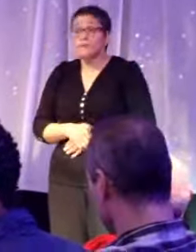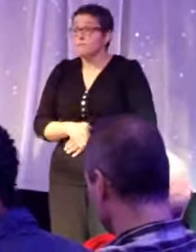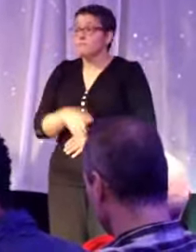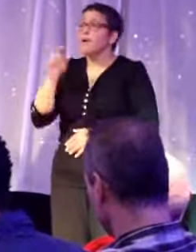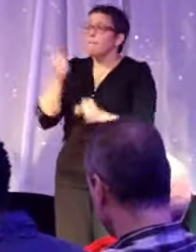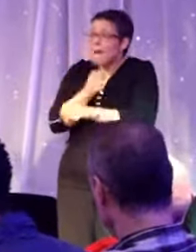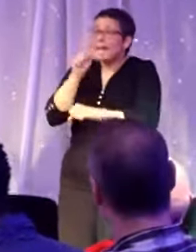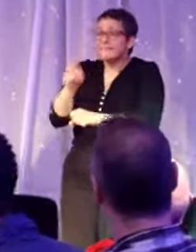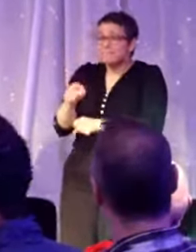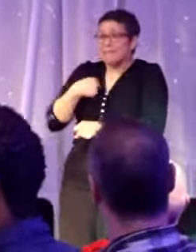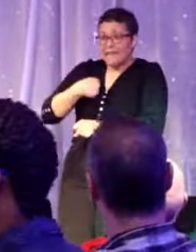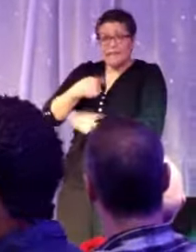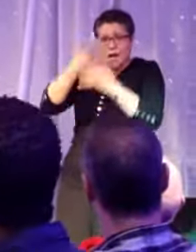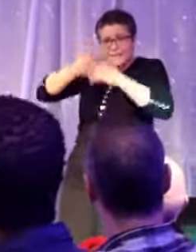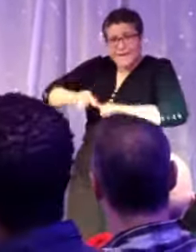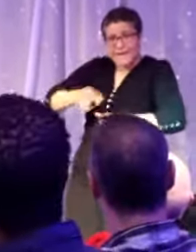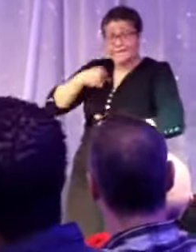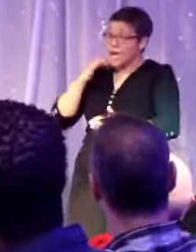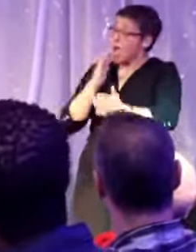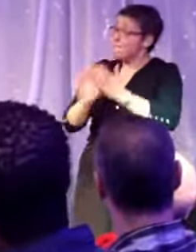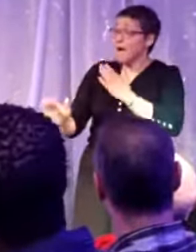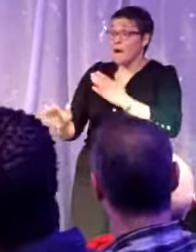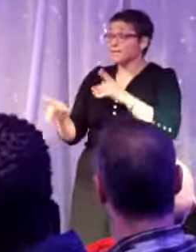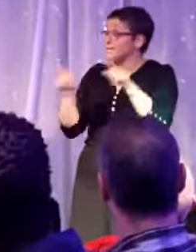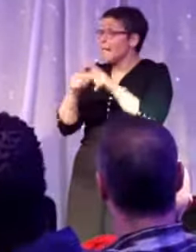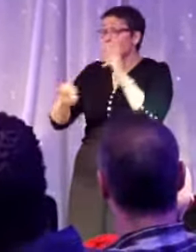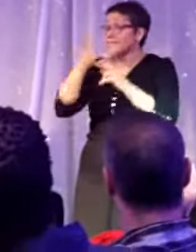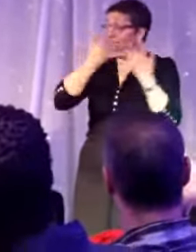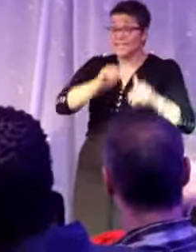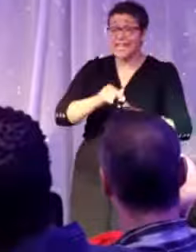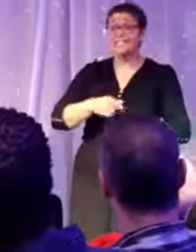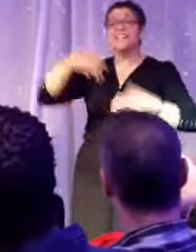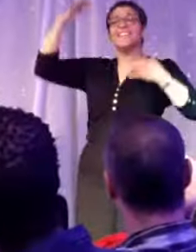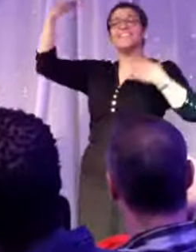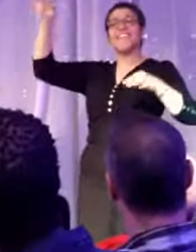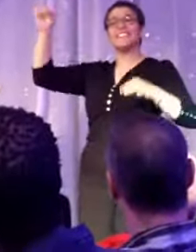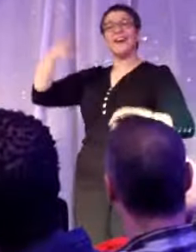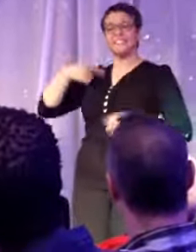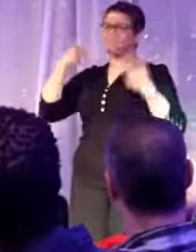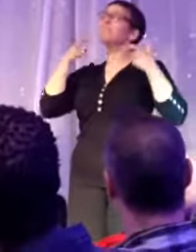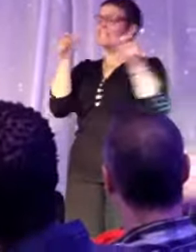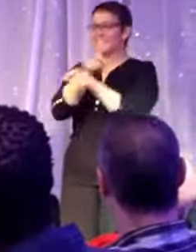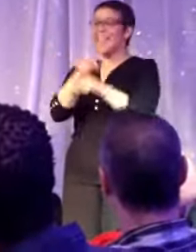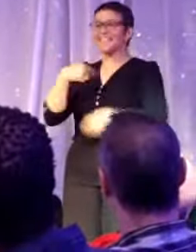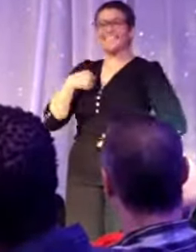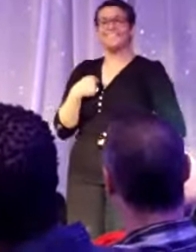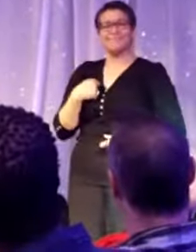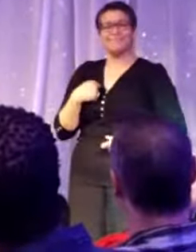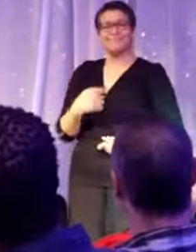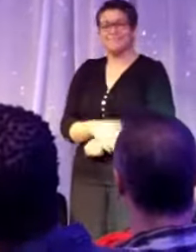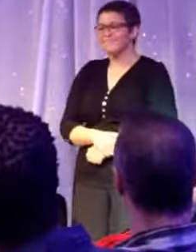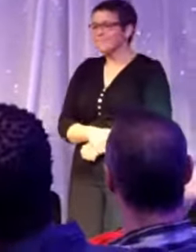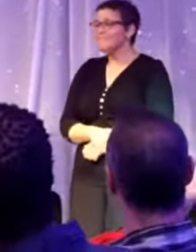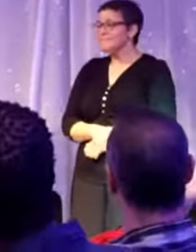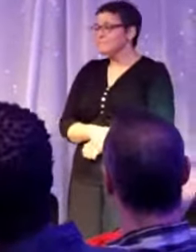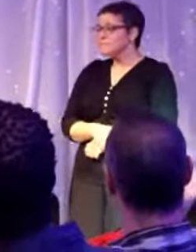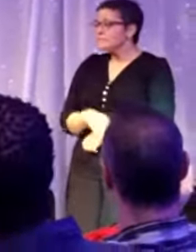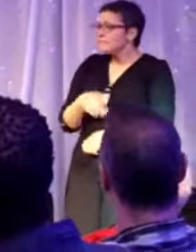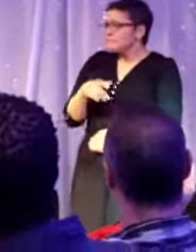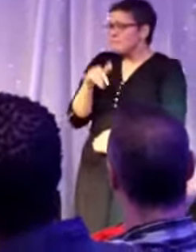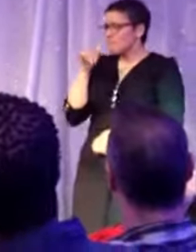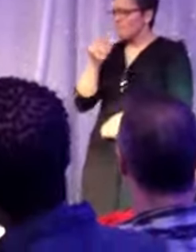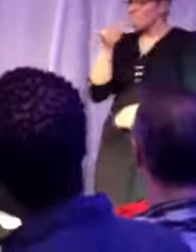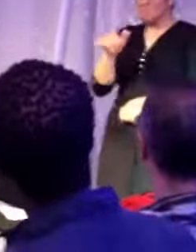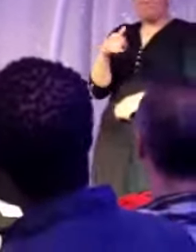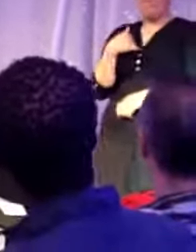take the test. I passed it, like all the rest, certified dyslexic. I was a bit